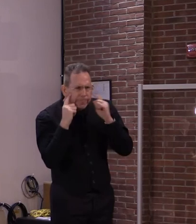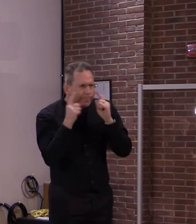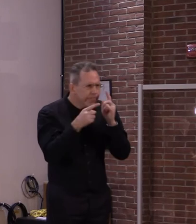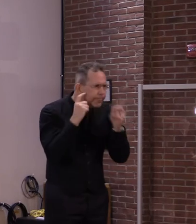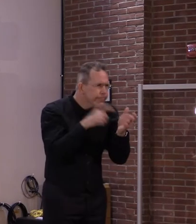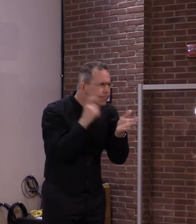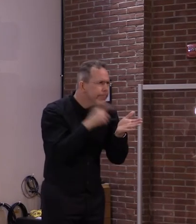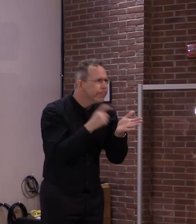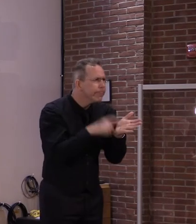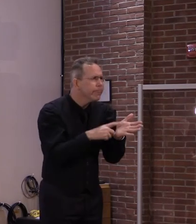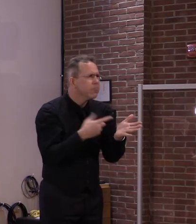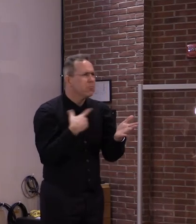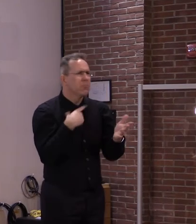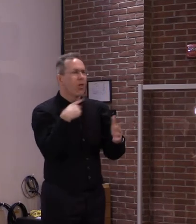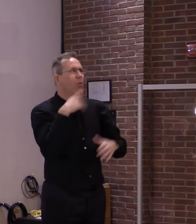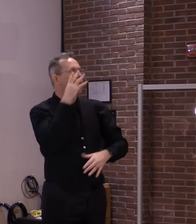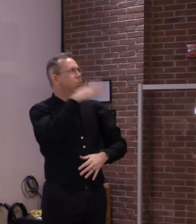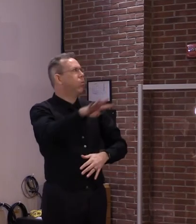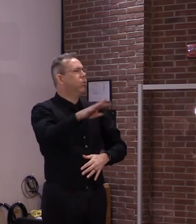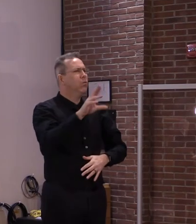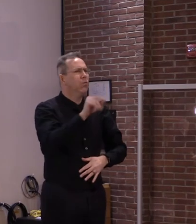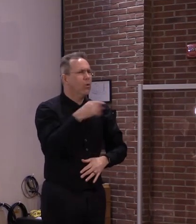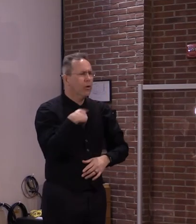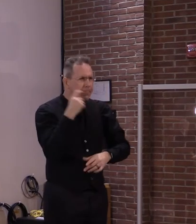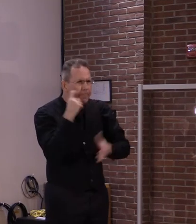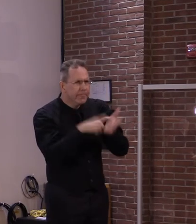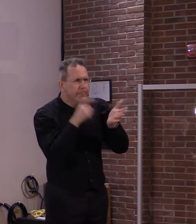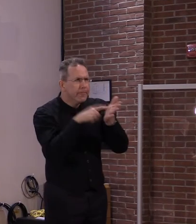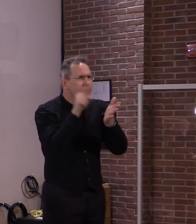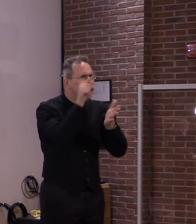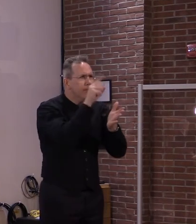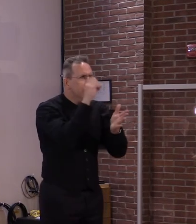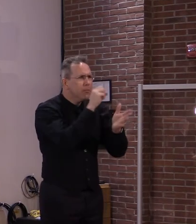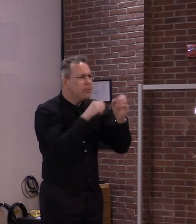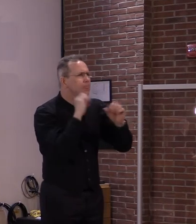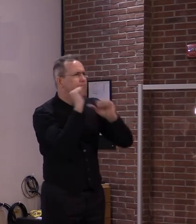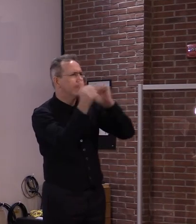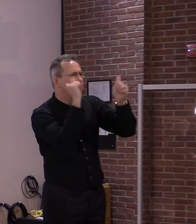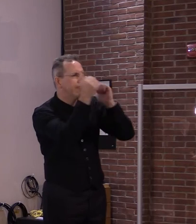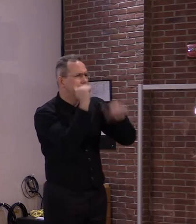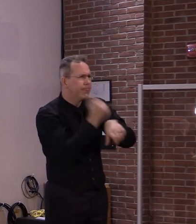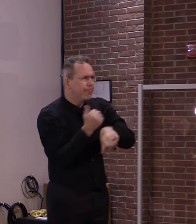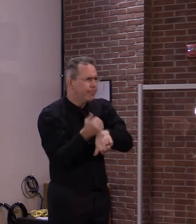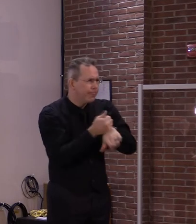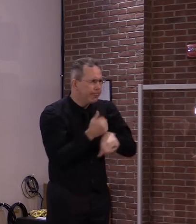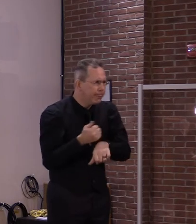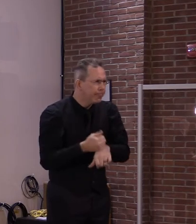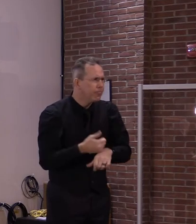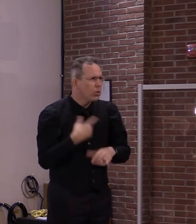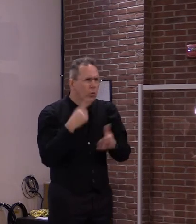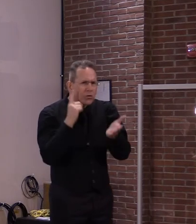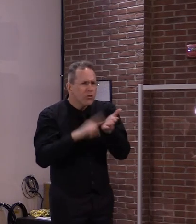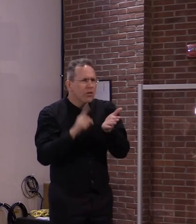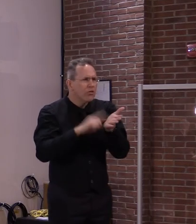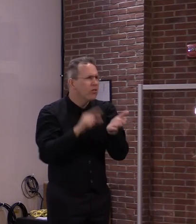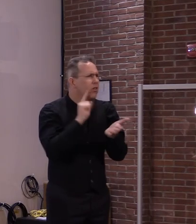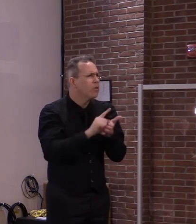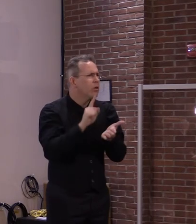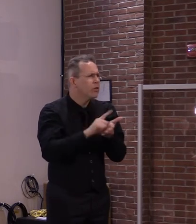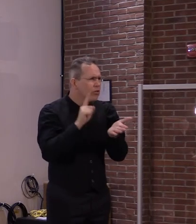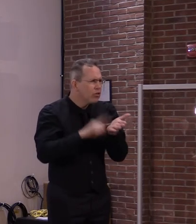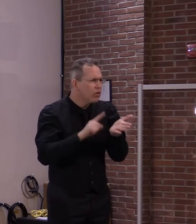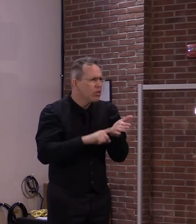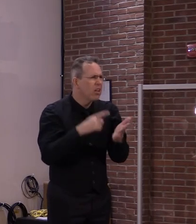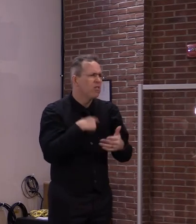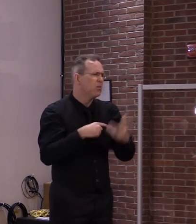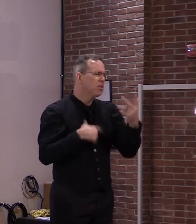and and we do that evaluation usually in the first part of the week okay thank